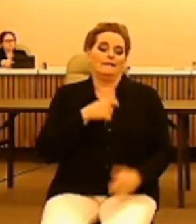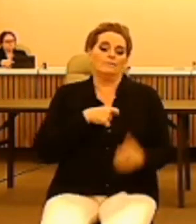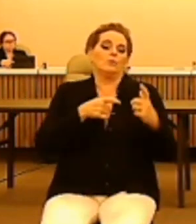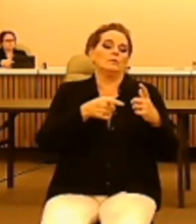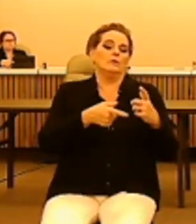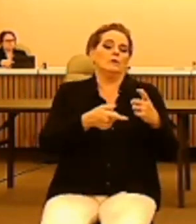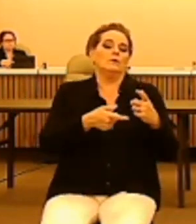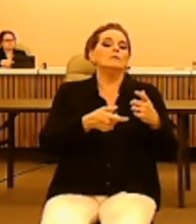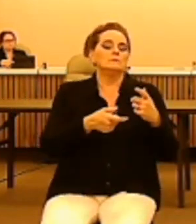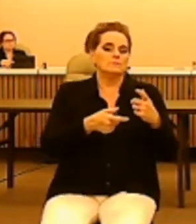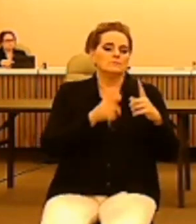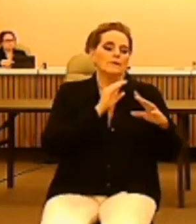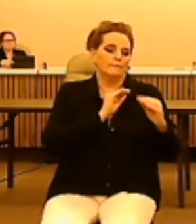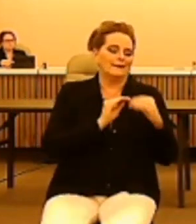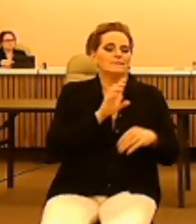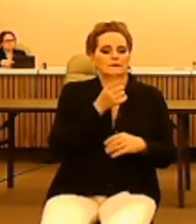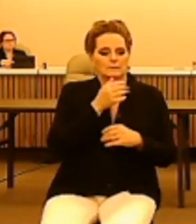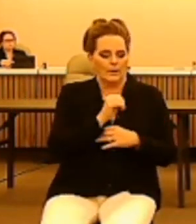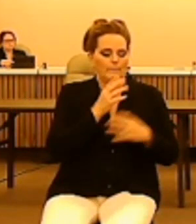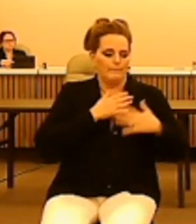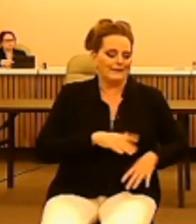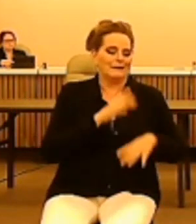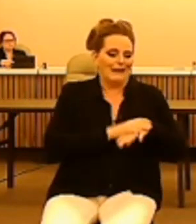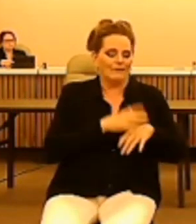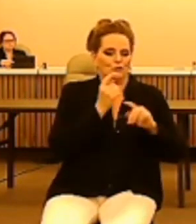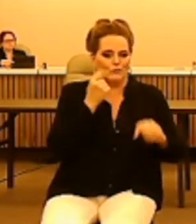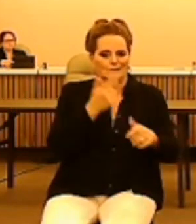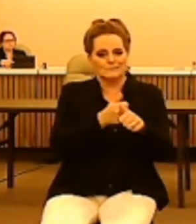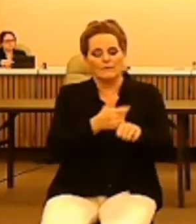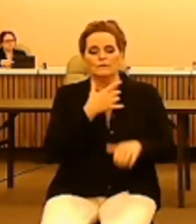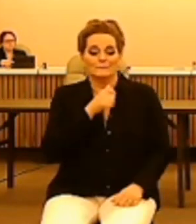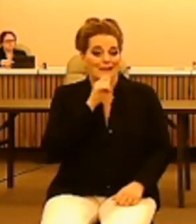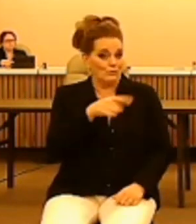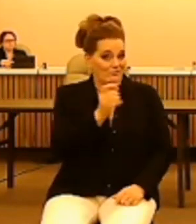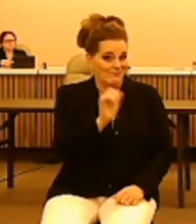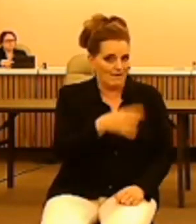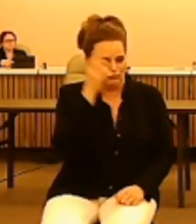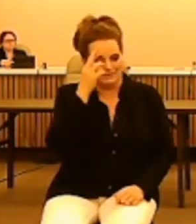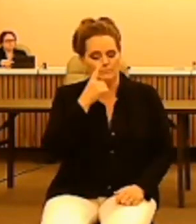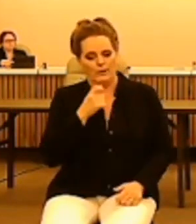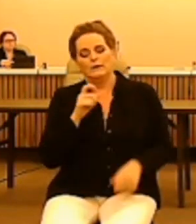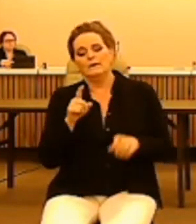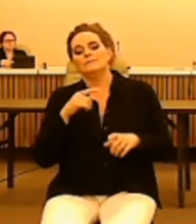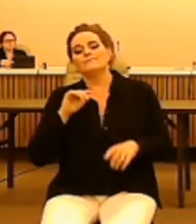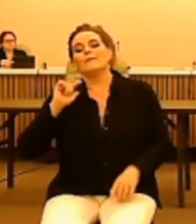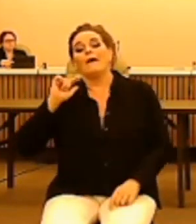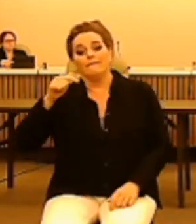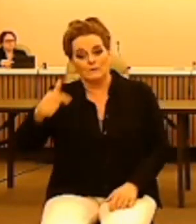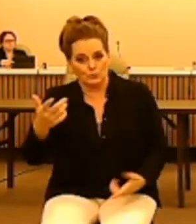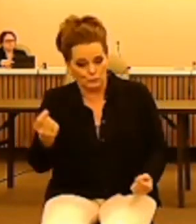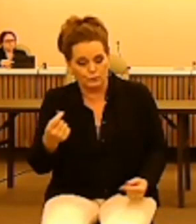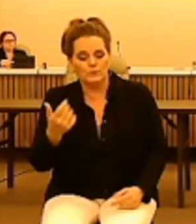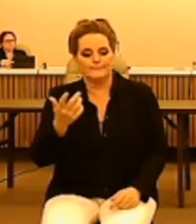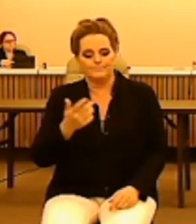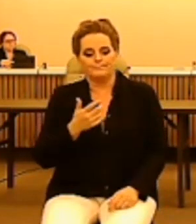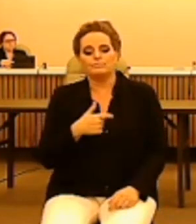replace the dump body on this truck. And not only that, but when we do eventually end